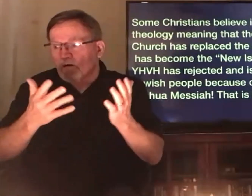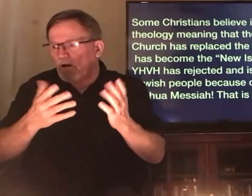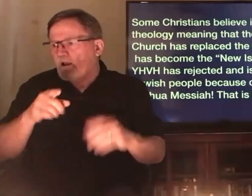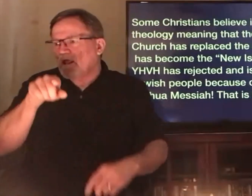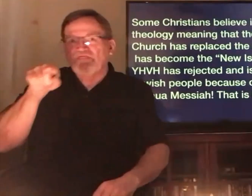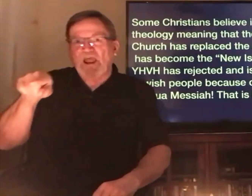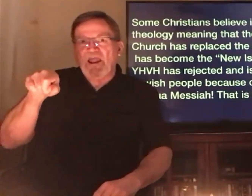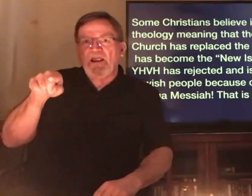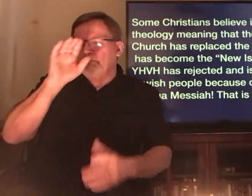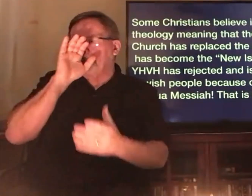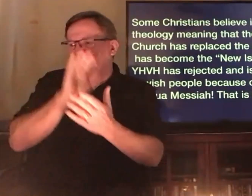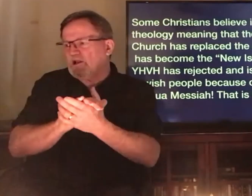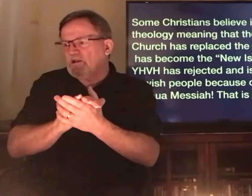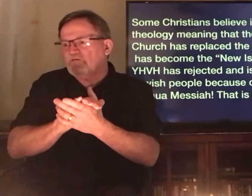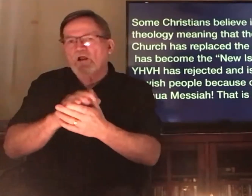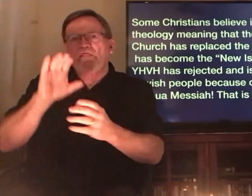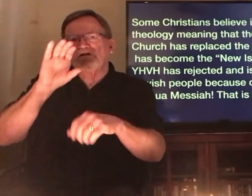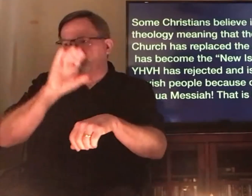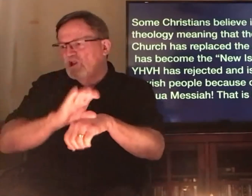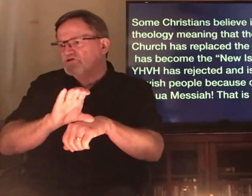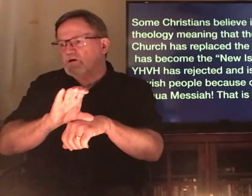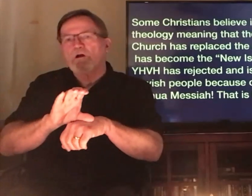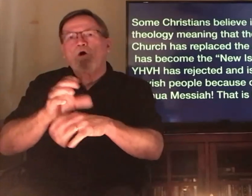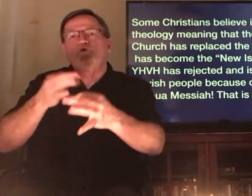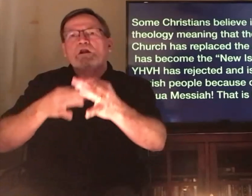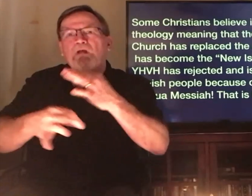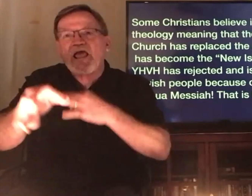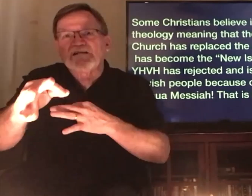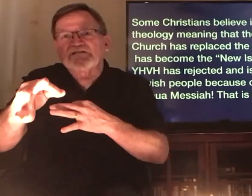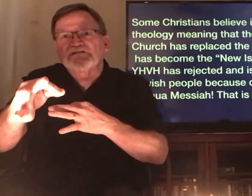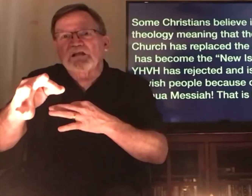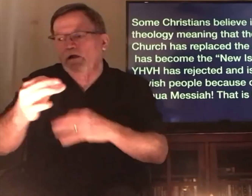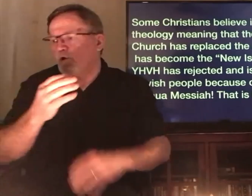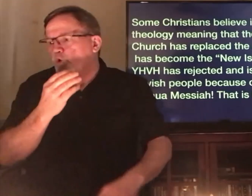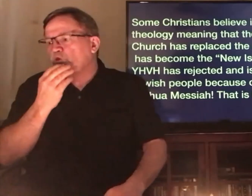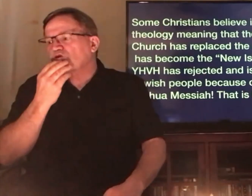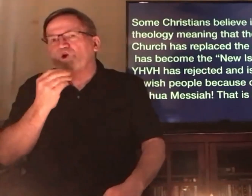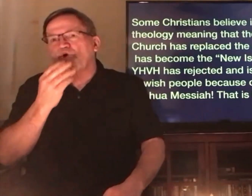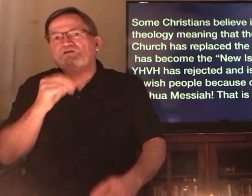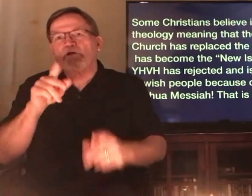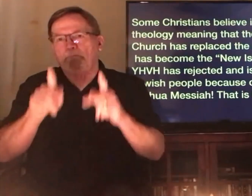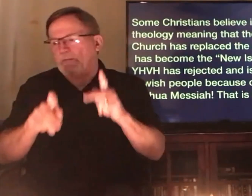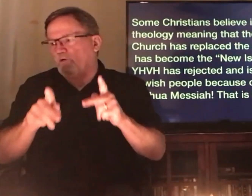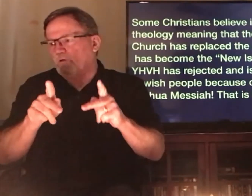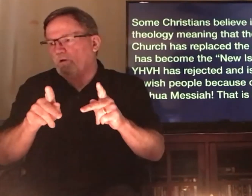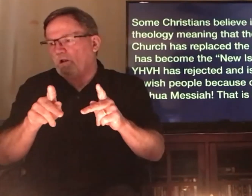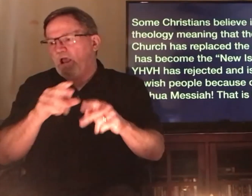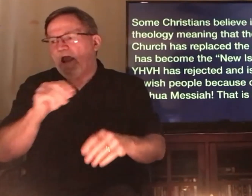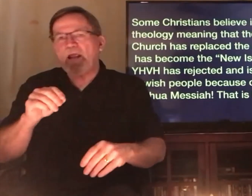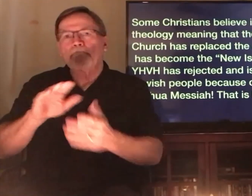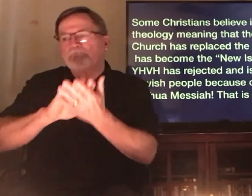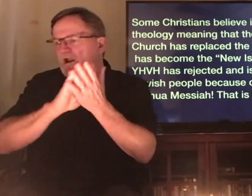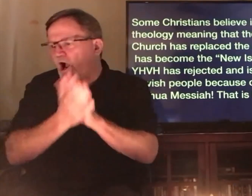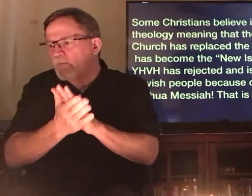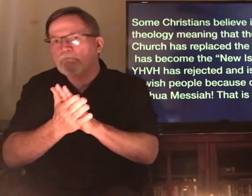Lord. Amen. Both Jews and Gentile believers in Messiah are part of